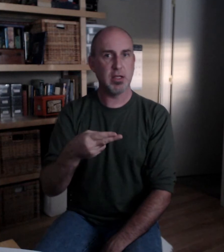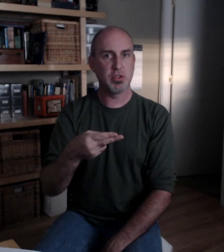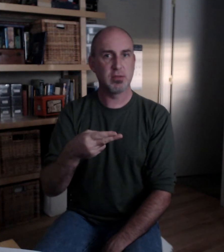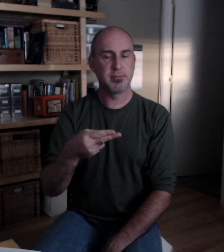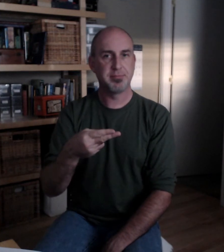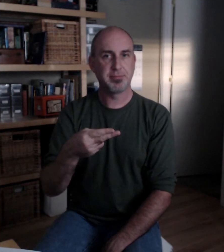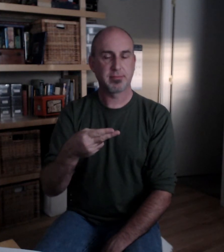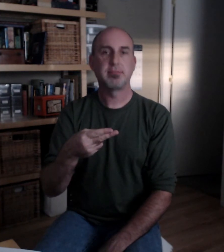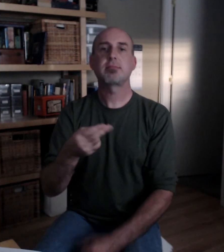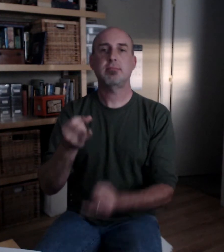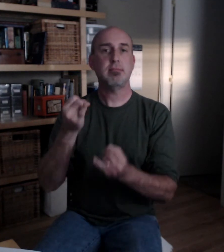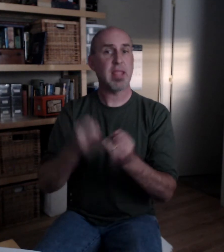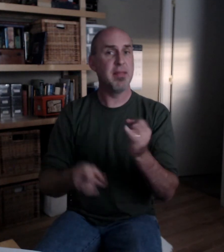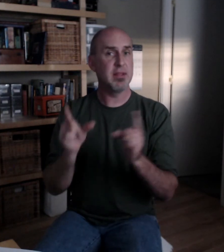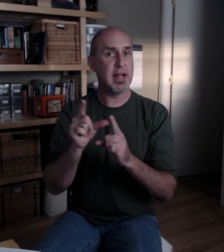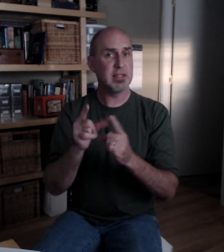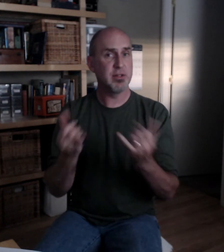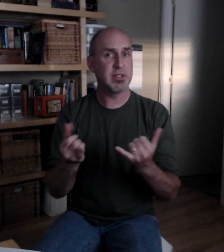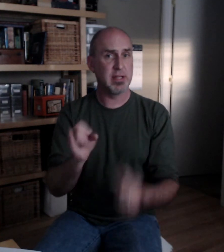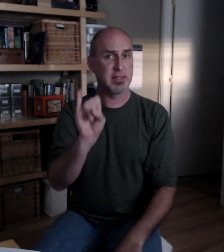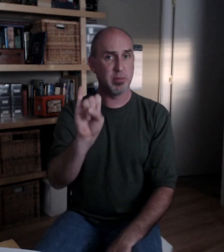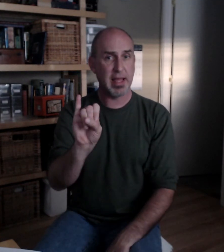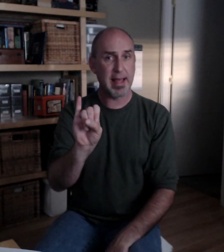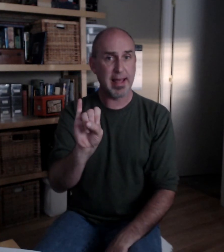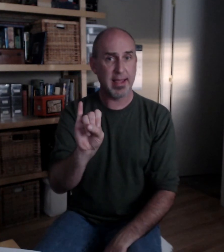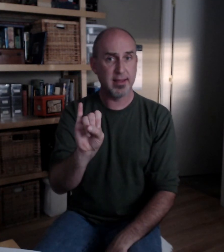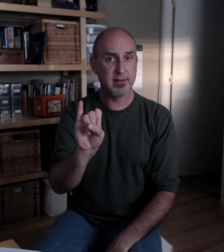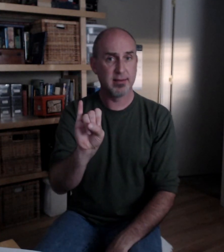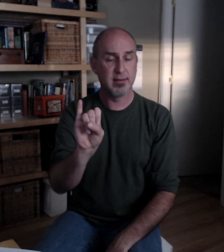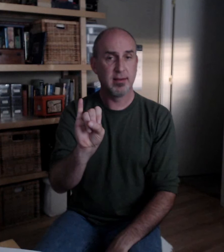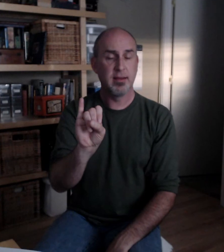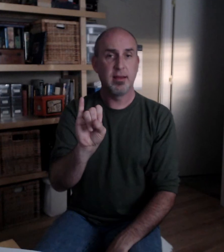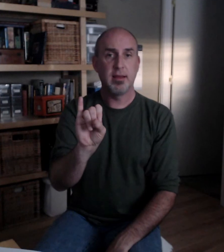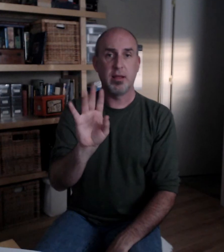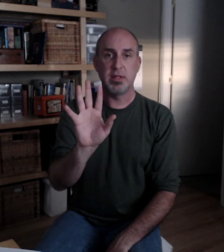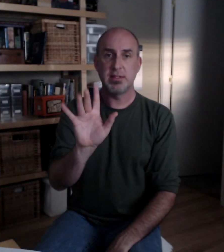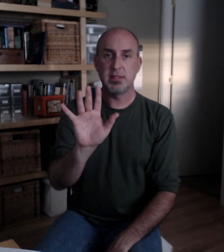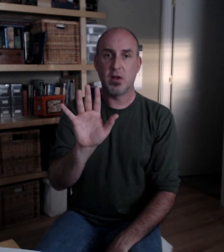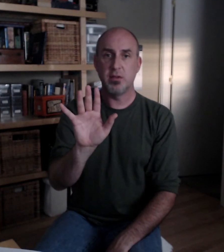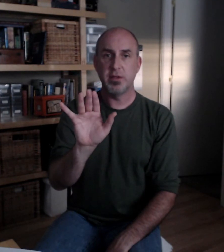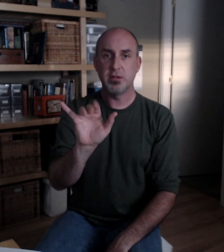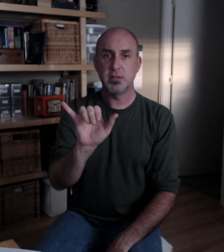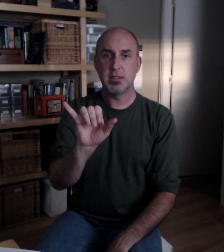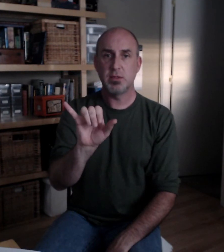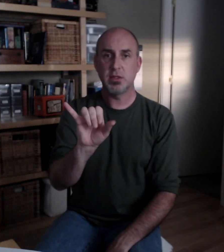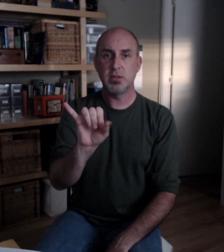H. And the last letter today is going to be I. And what this is, all the fingers, these ones go